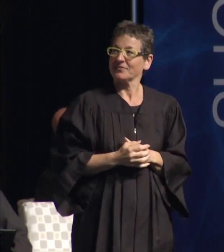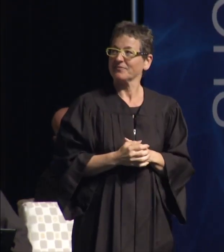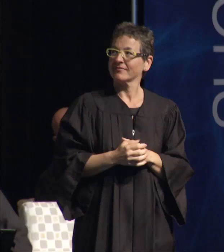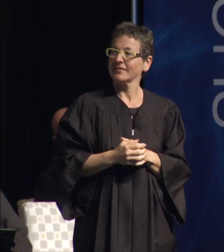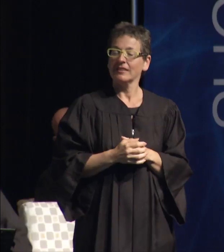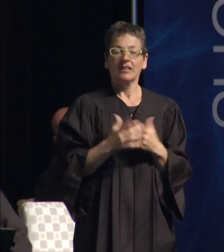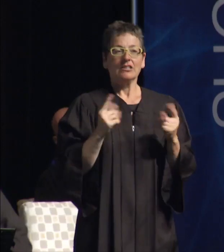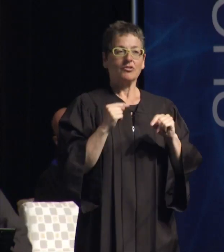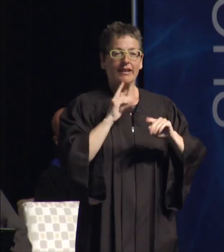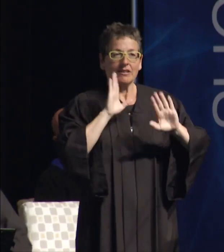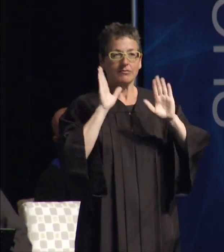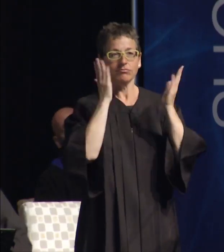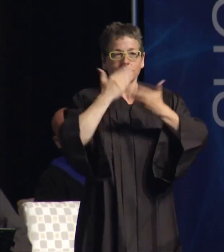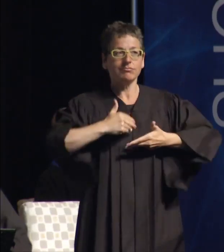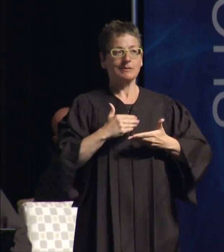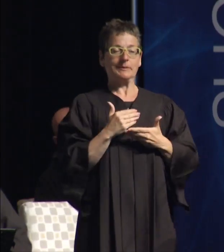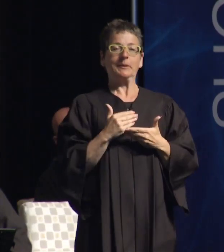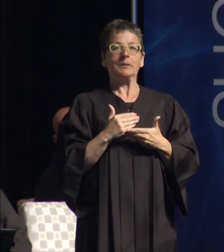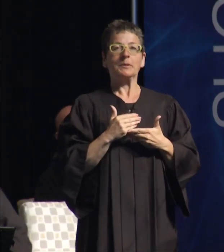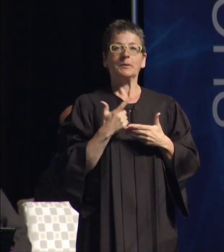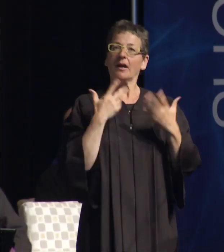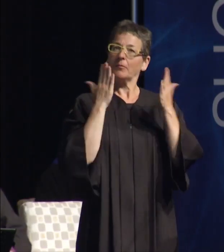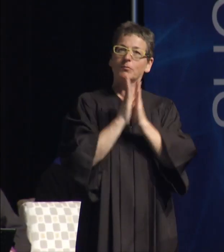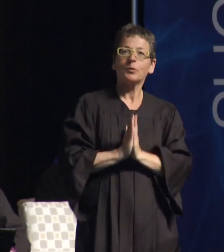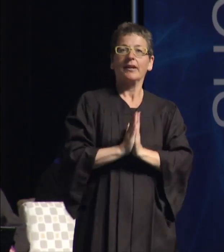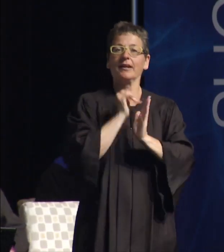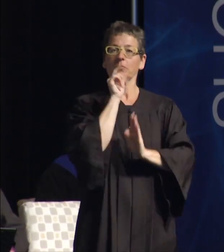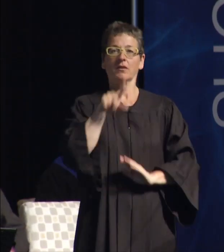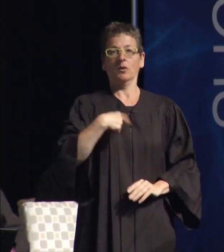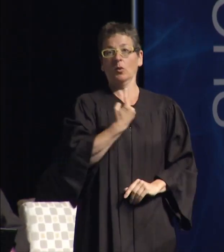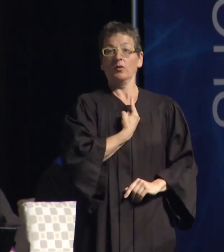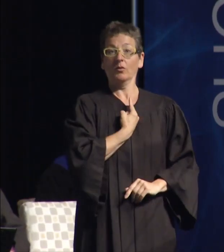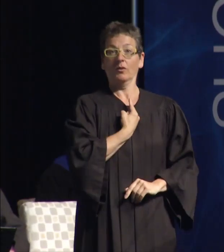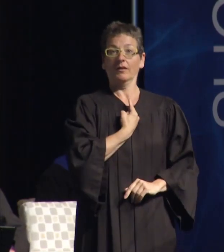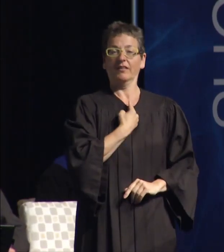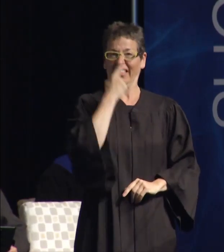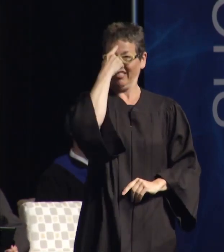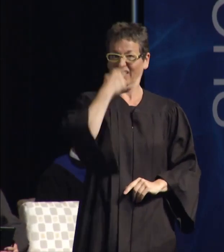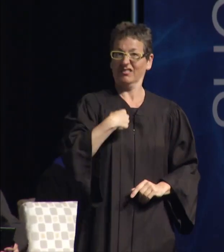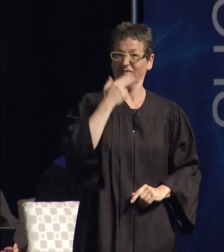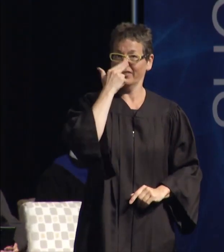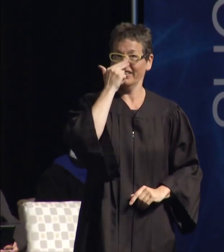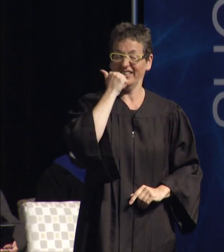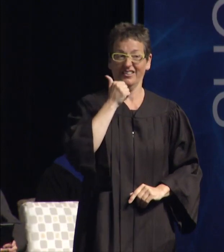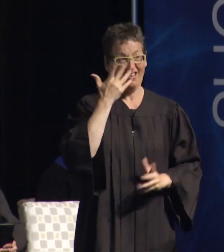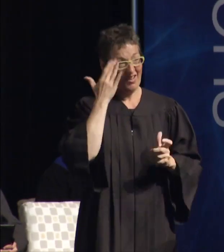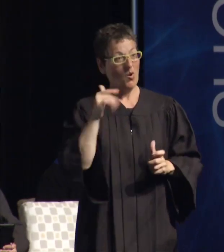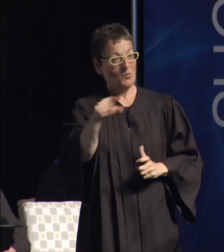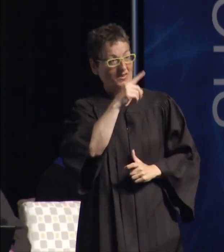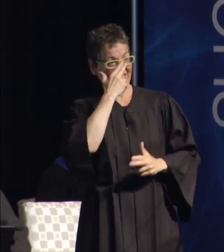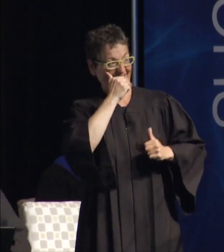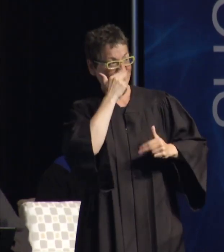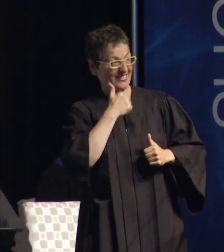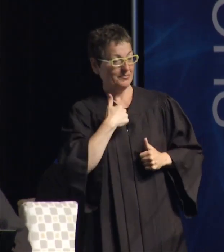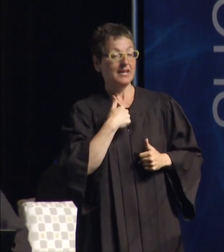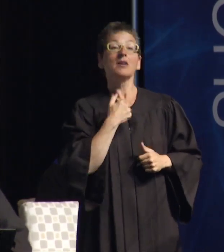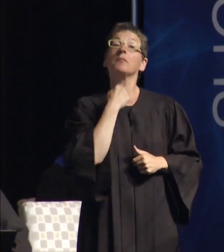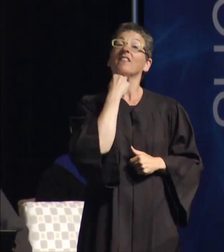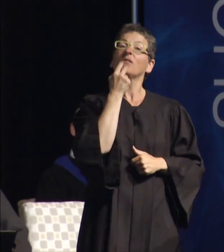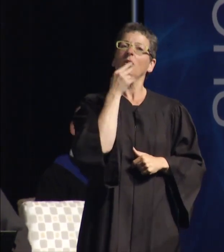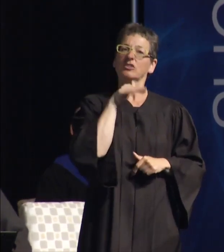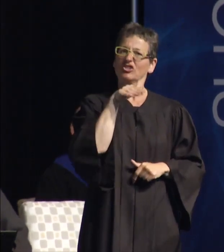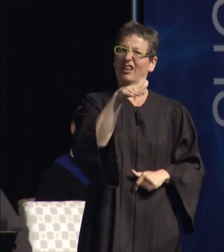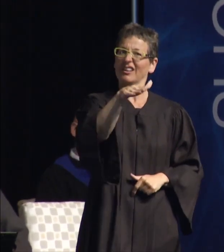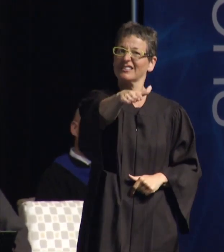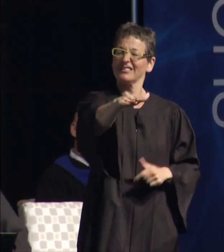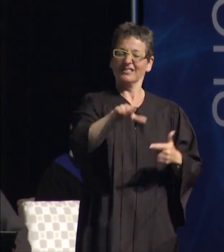just to get over the nerves, and I pray that I'm not the only one who finds myself funny. So even though my voice shakes, and